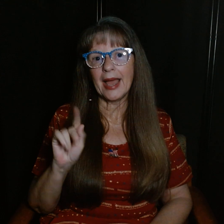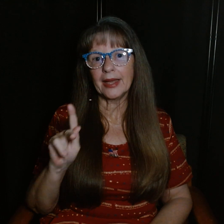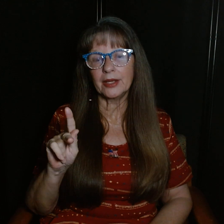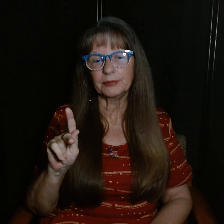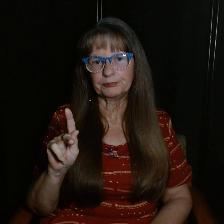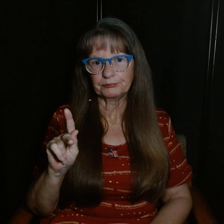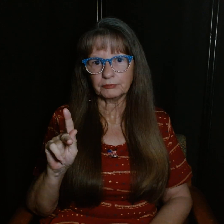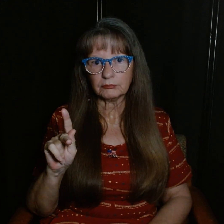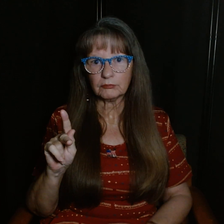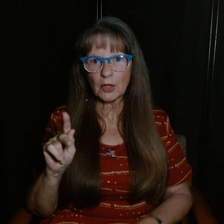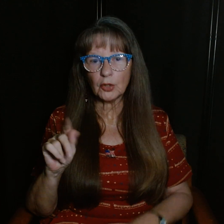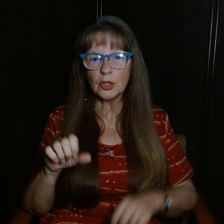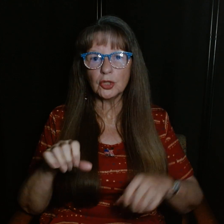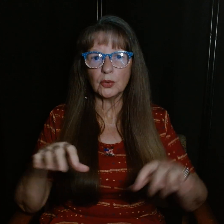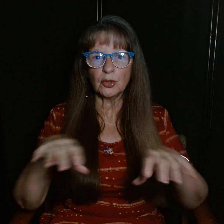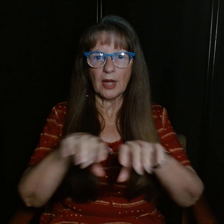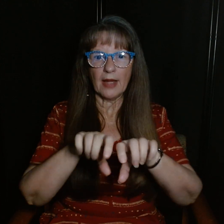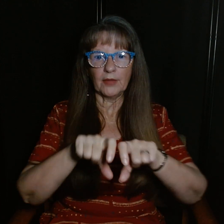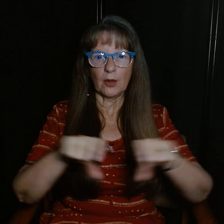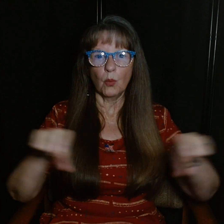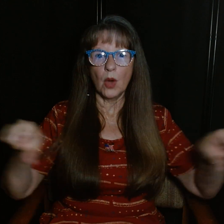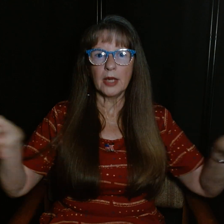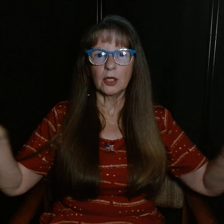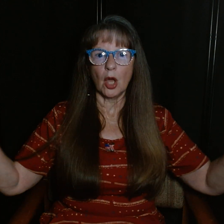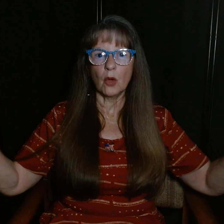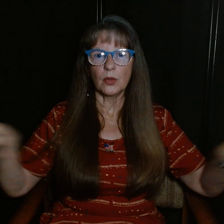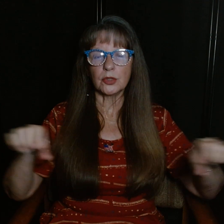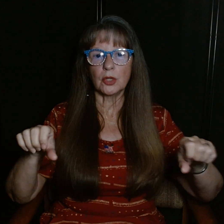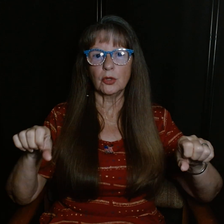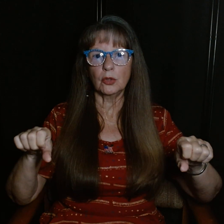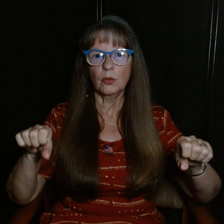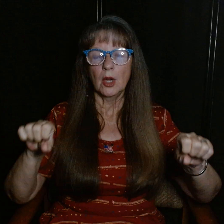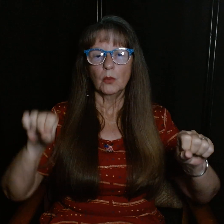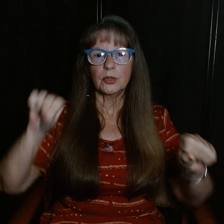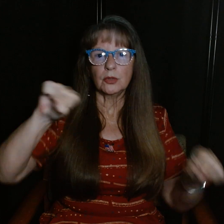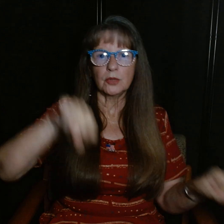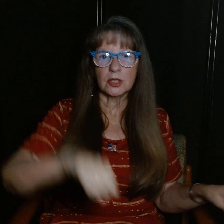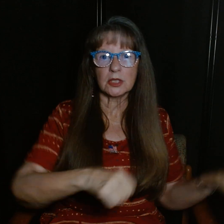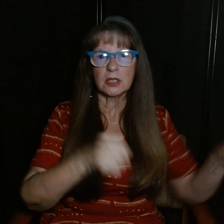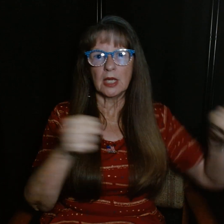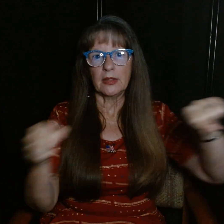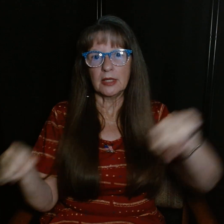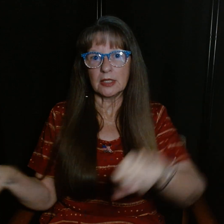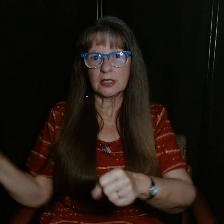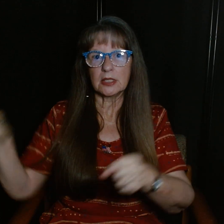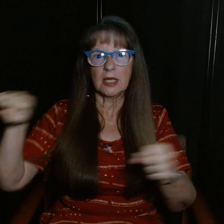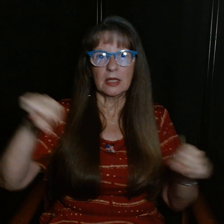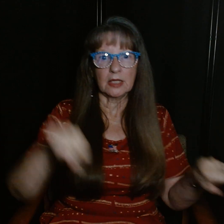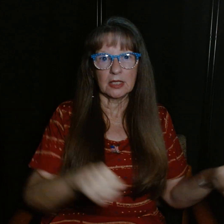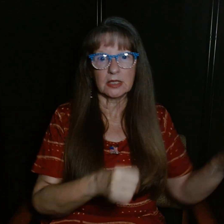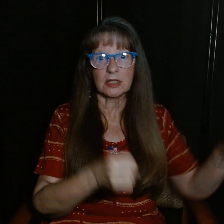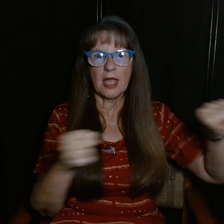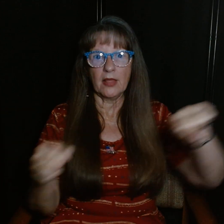kayak, you can do it. You'll have like one long one, so you would do this and this and this and